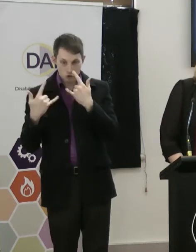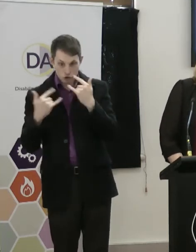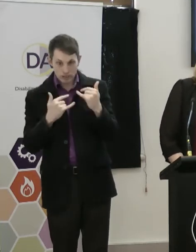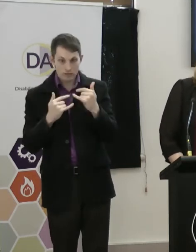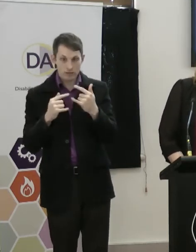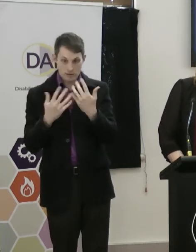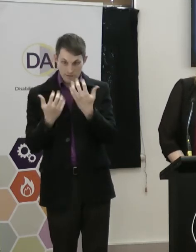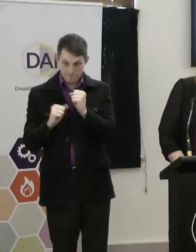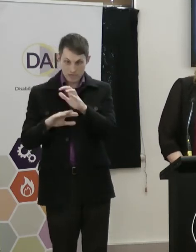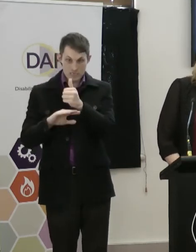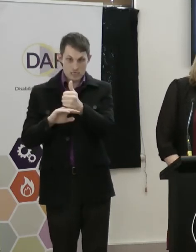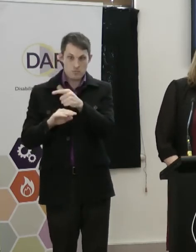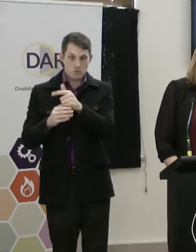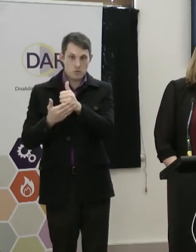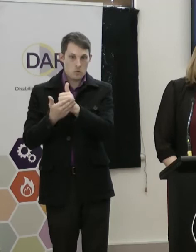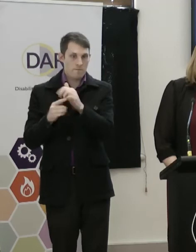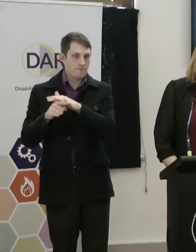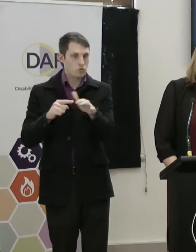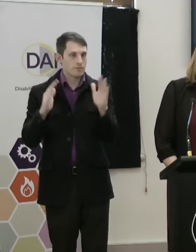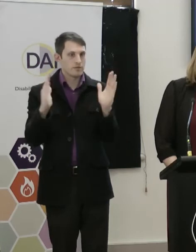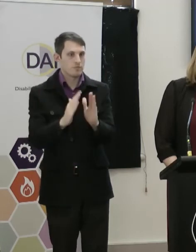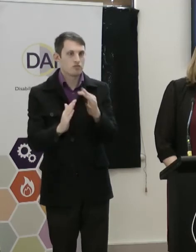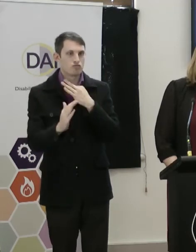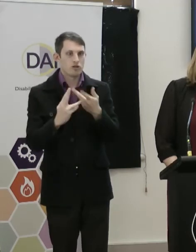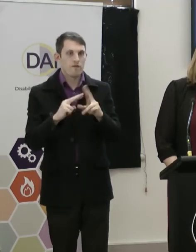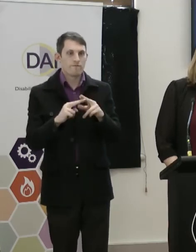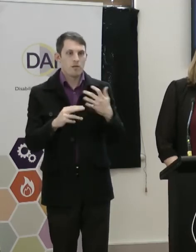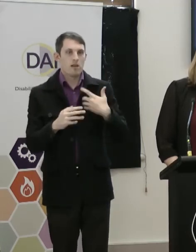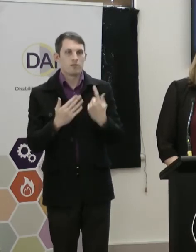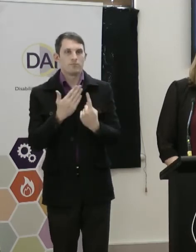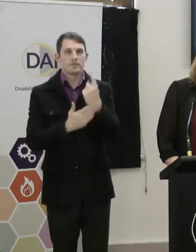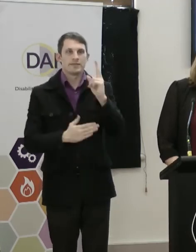to minimise the risk of complaints being raised again.